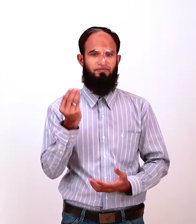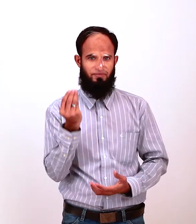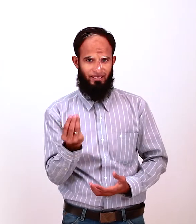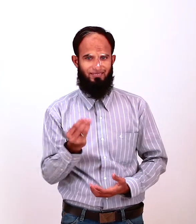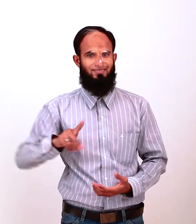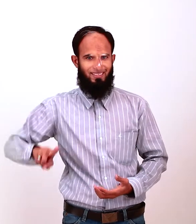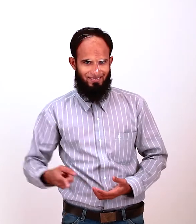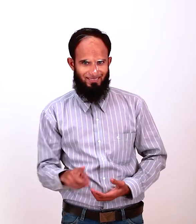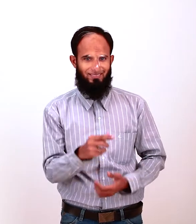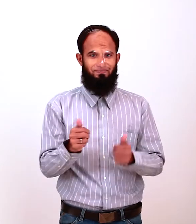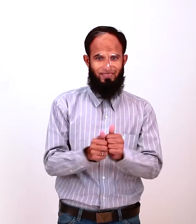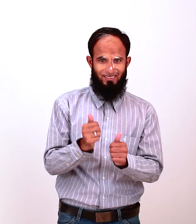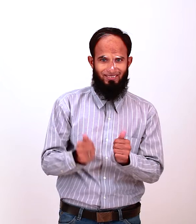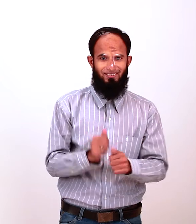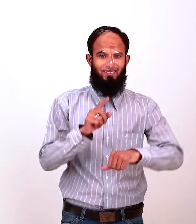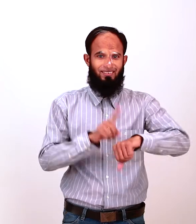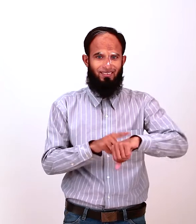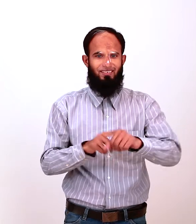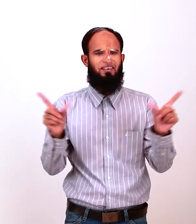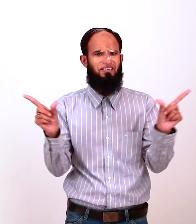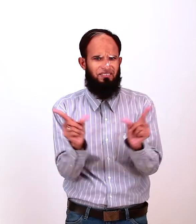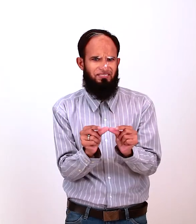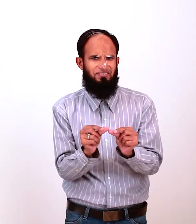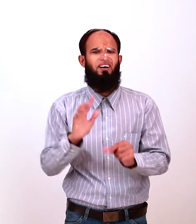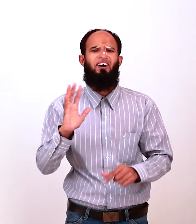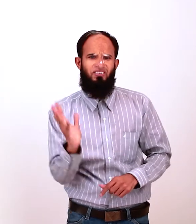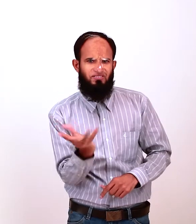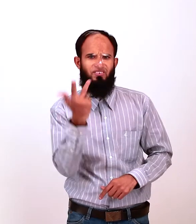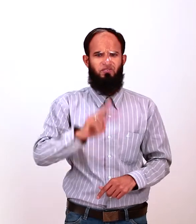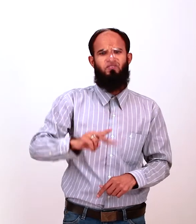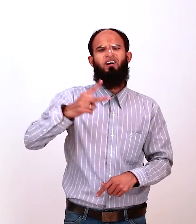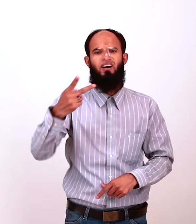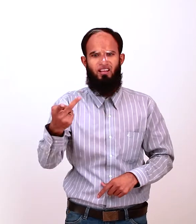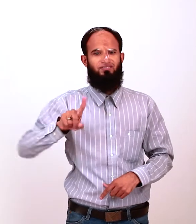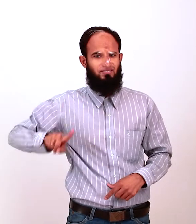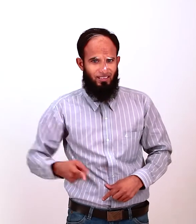Some of them measure shorter periods of time, while others measure much longer periods of time.